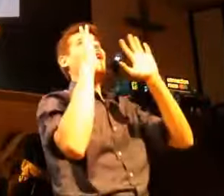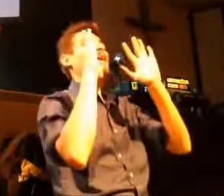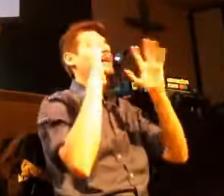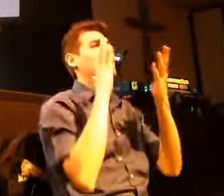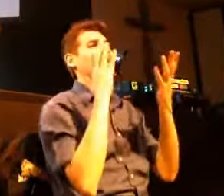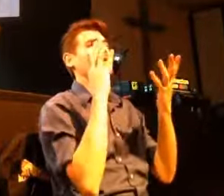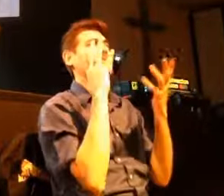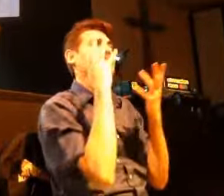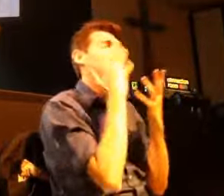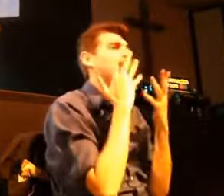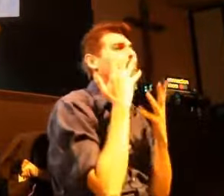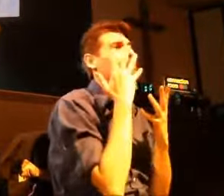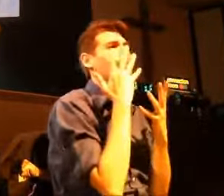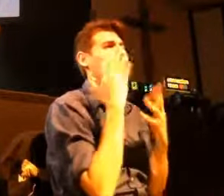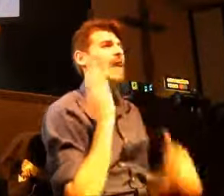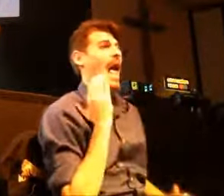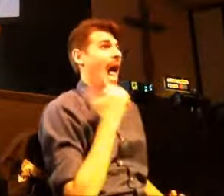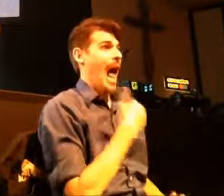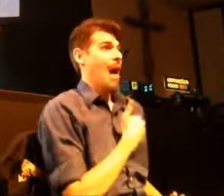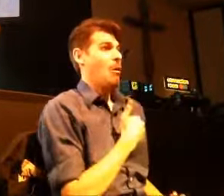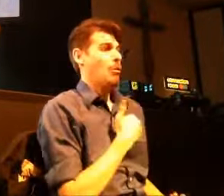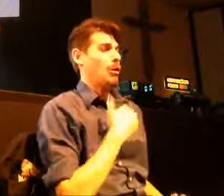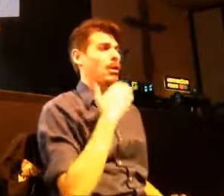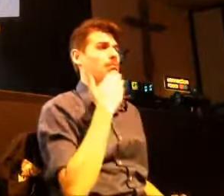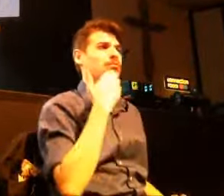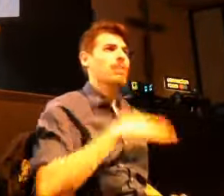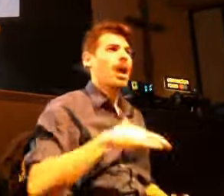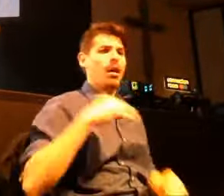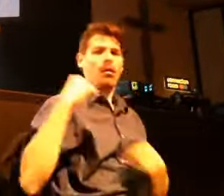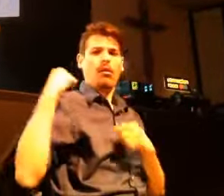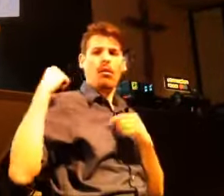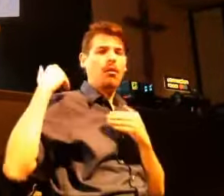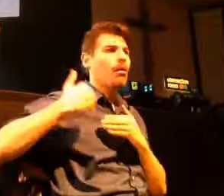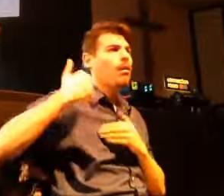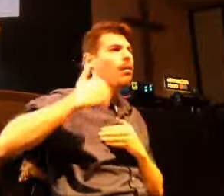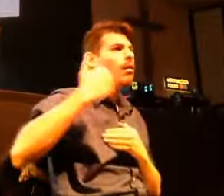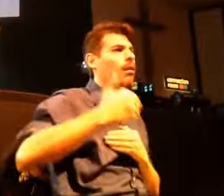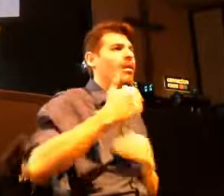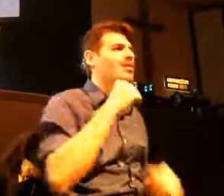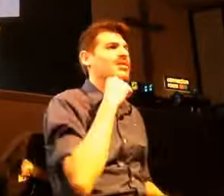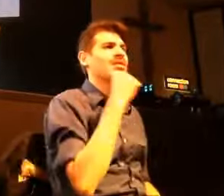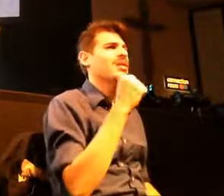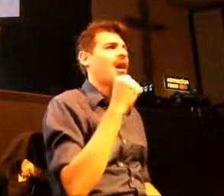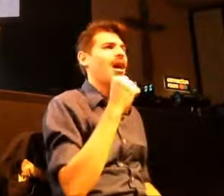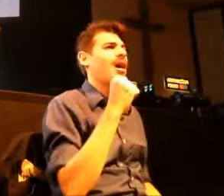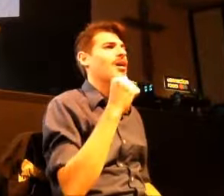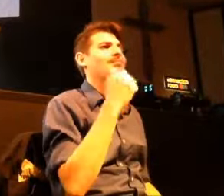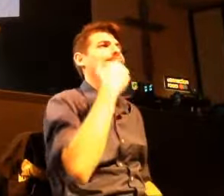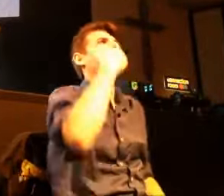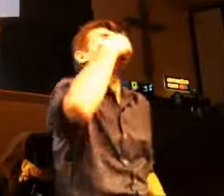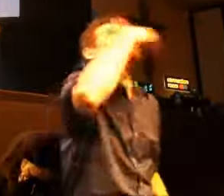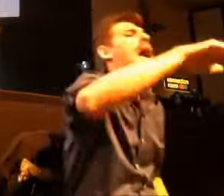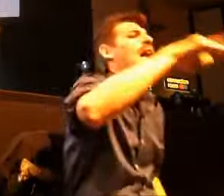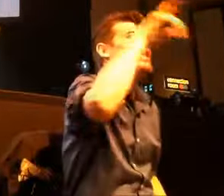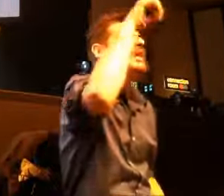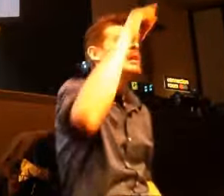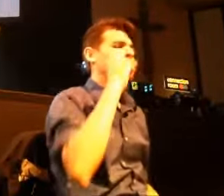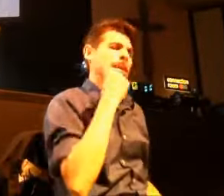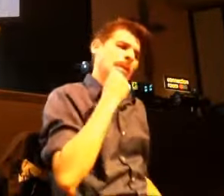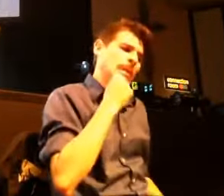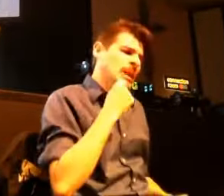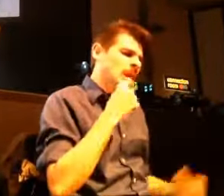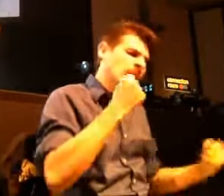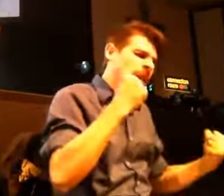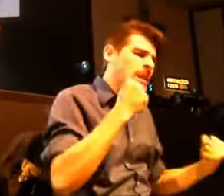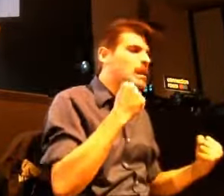to discover that our baggage is not stuff that God handles or doesn't handle. It's actually necessary. And when we view it in